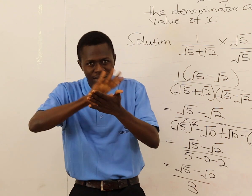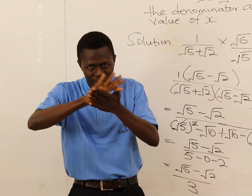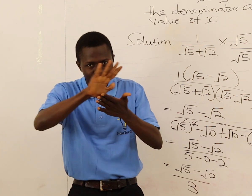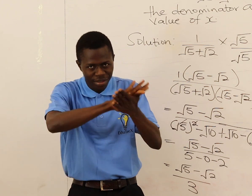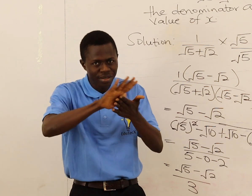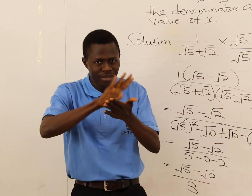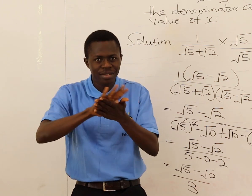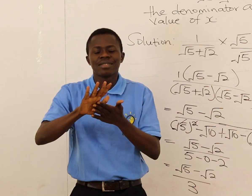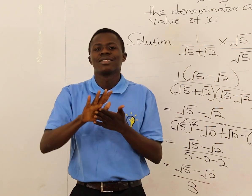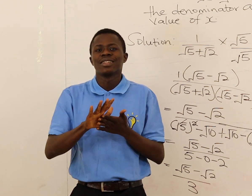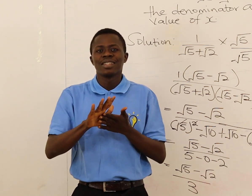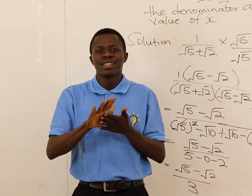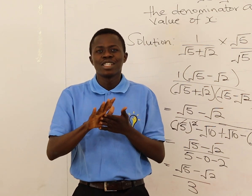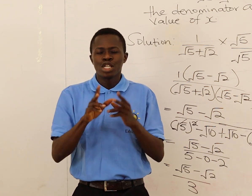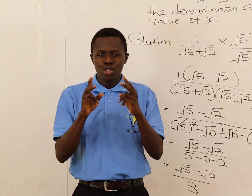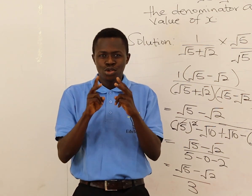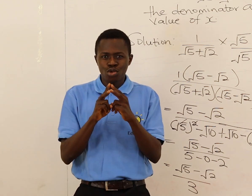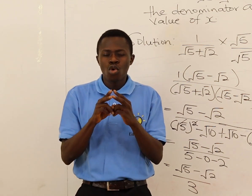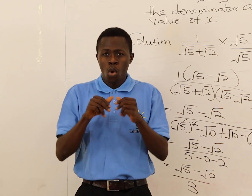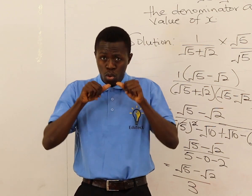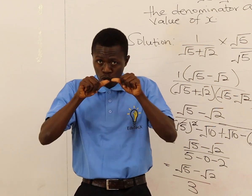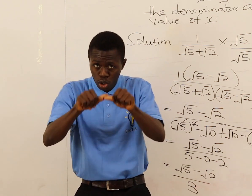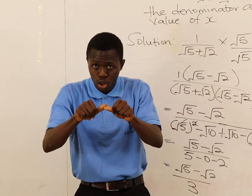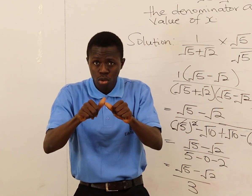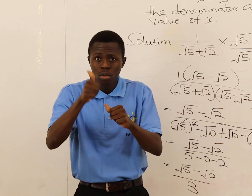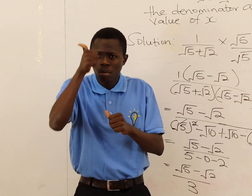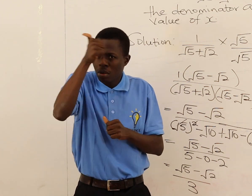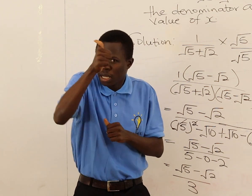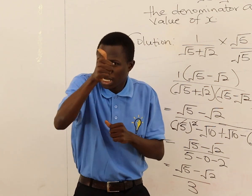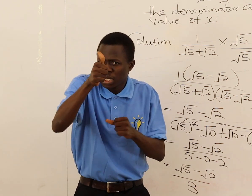continue practicing on your own individually at home.